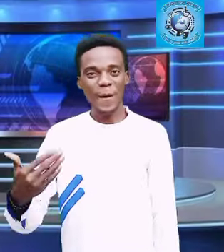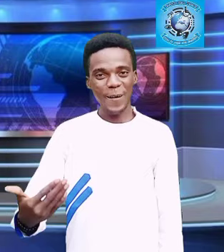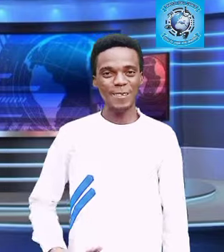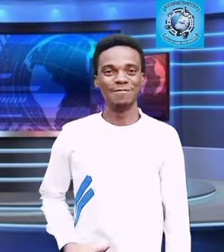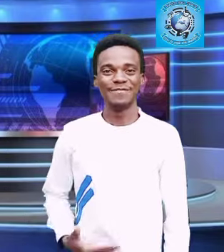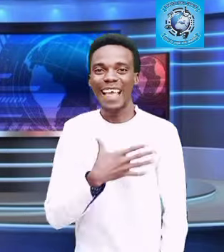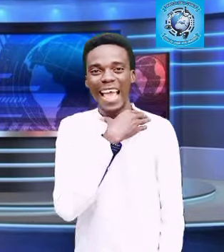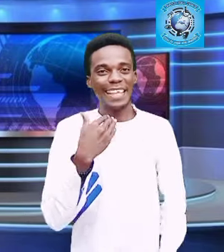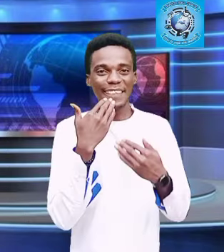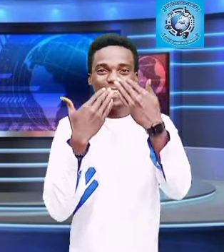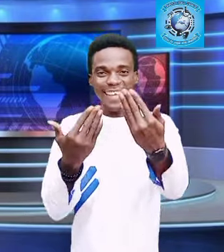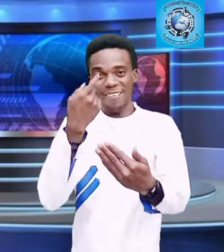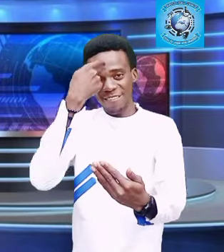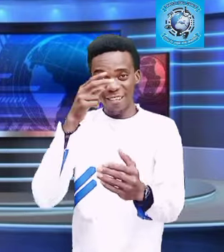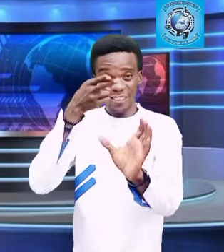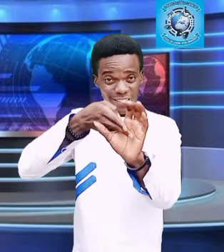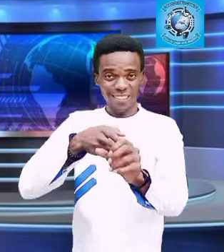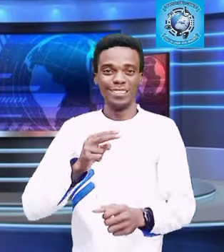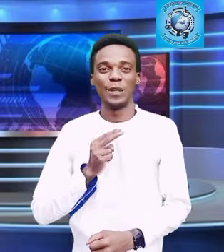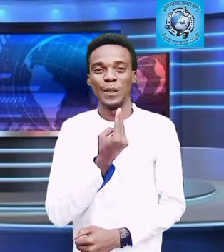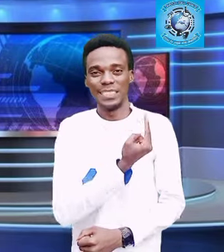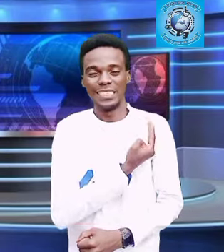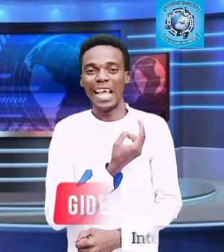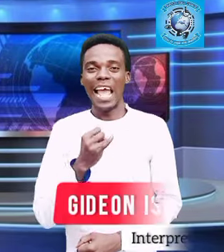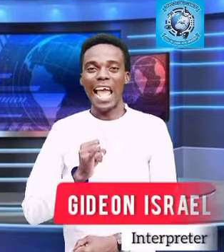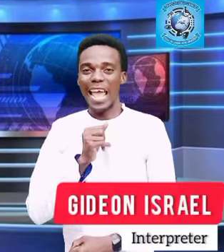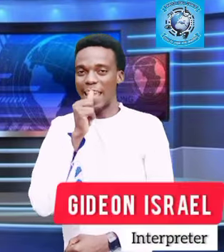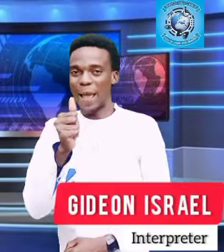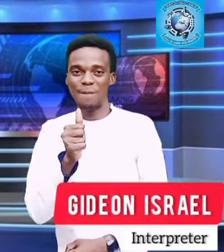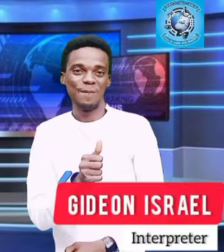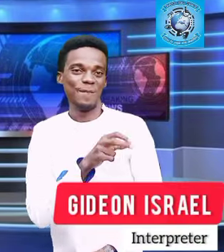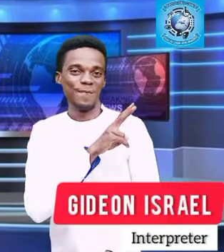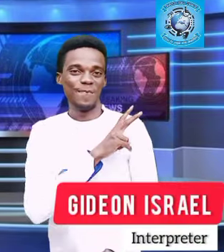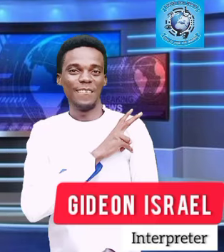Welcome and thank you for joining us. I am Anietie Victoria.